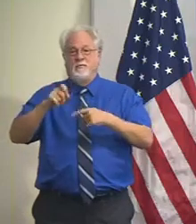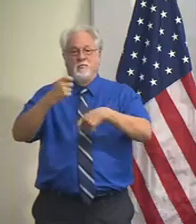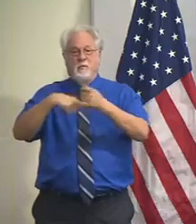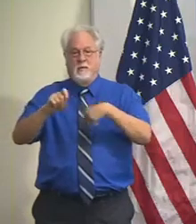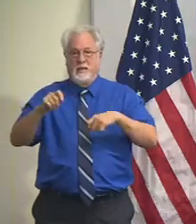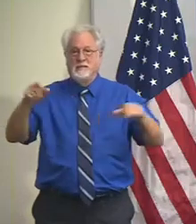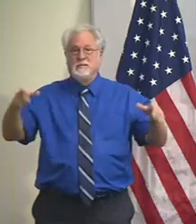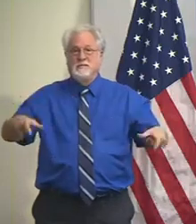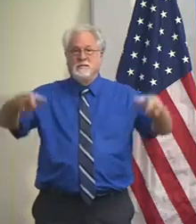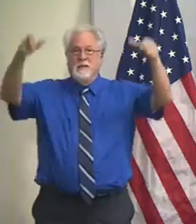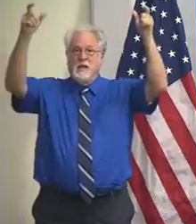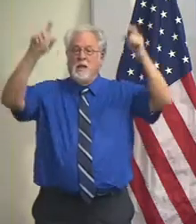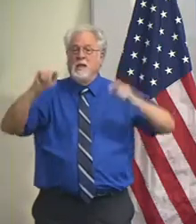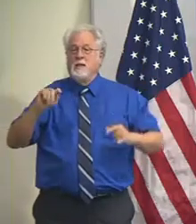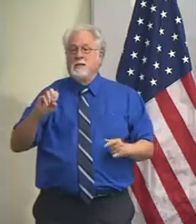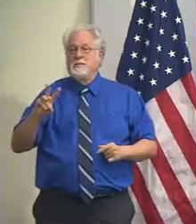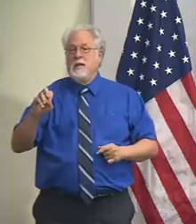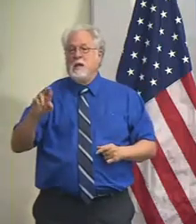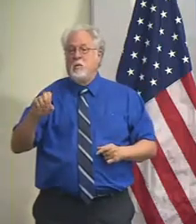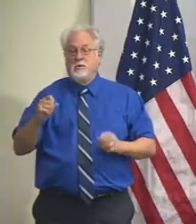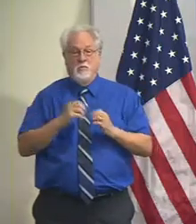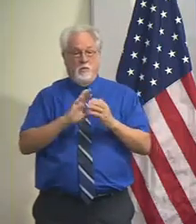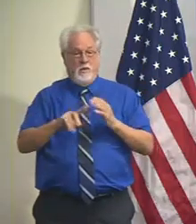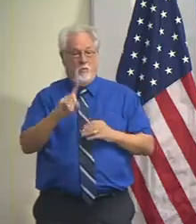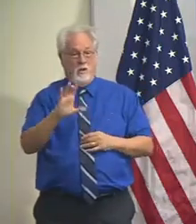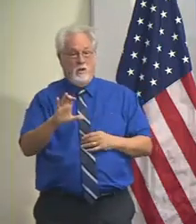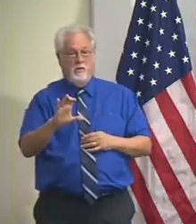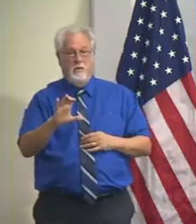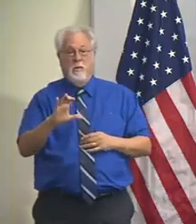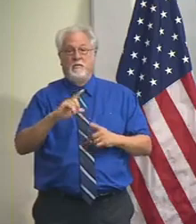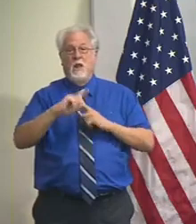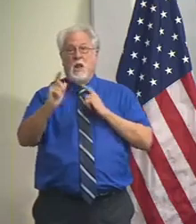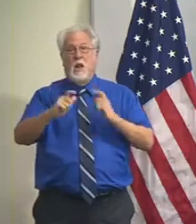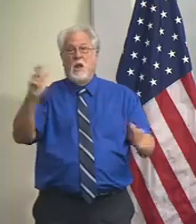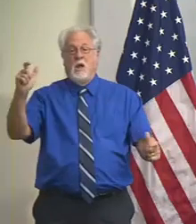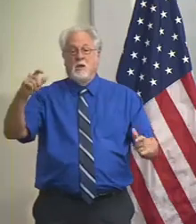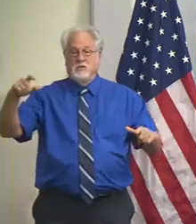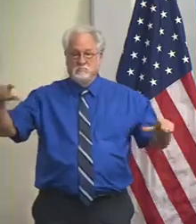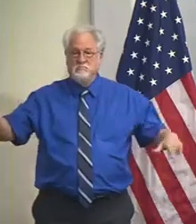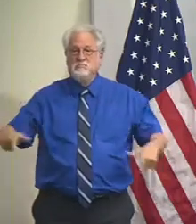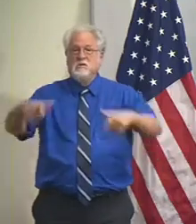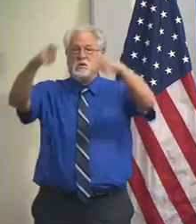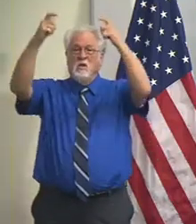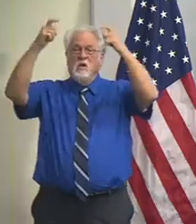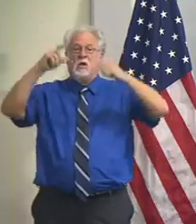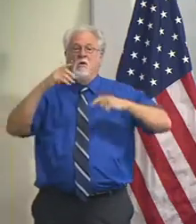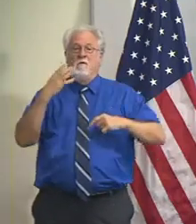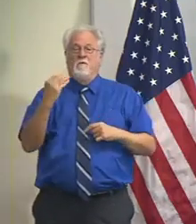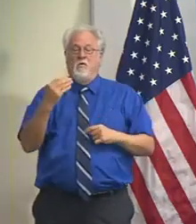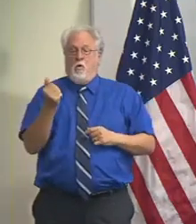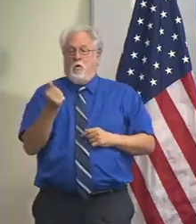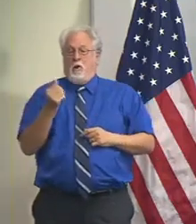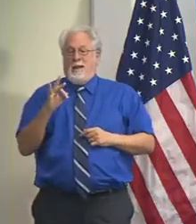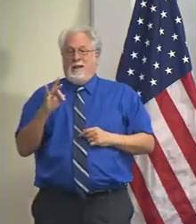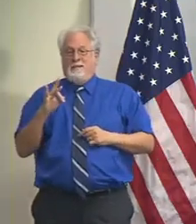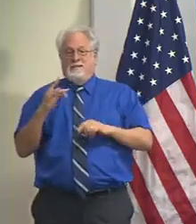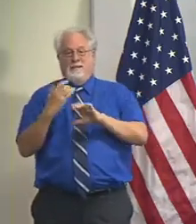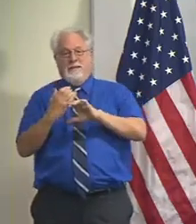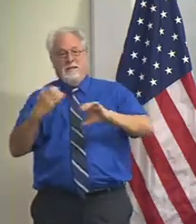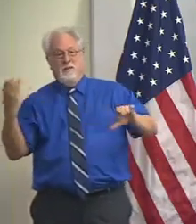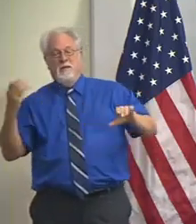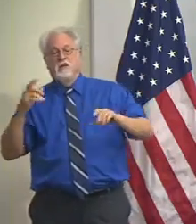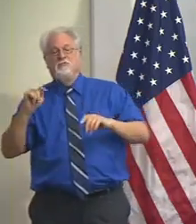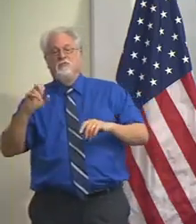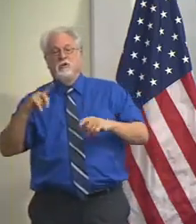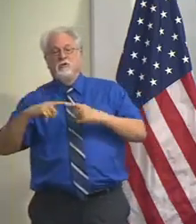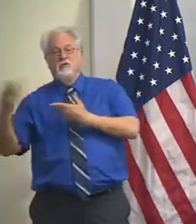replaced. More than 100 of those are the very, very large towers. It takes 4 18-wheelers to bring in the components for one of